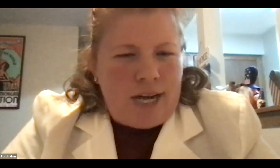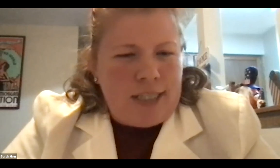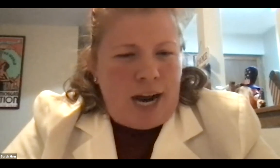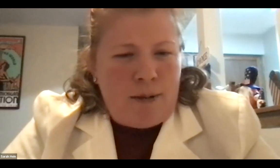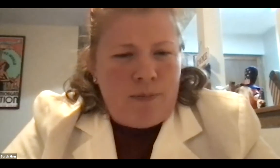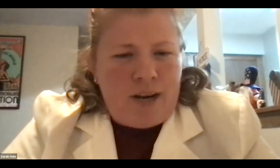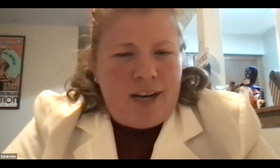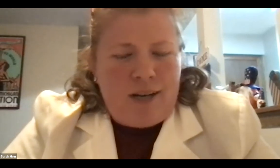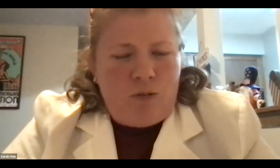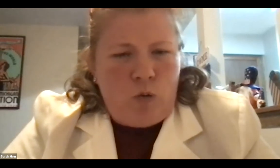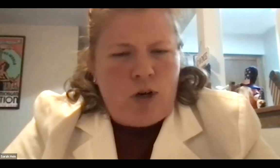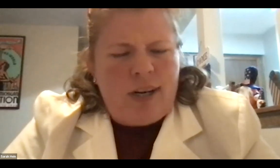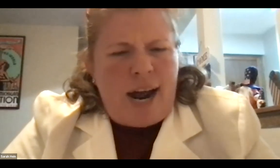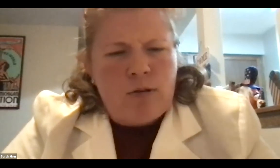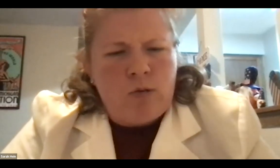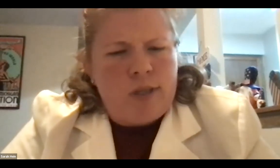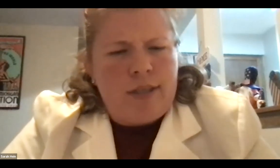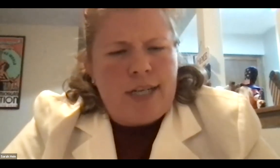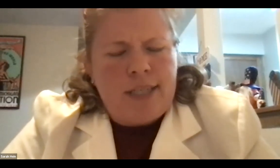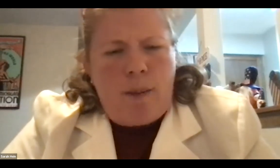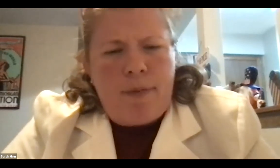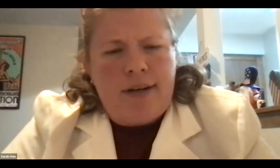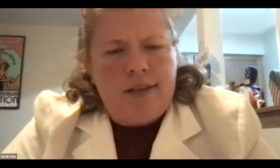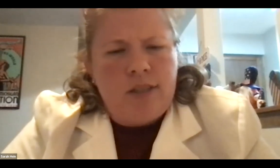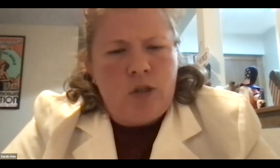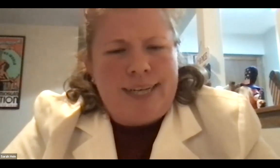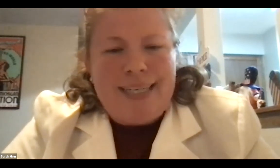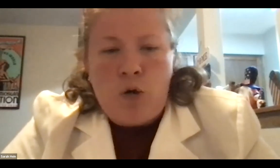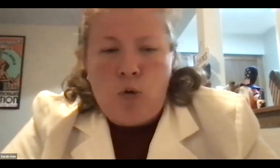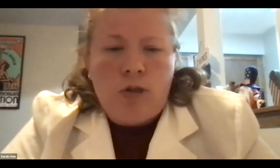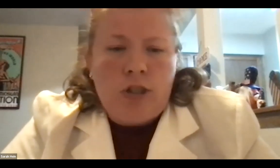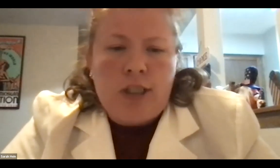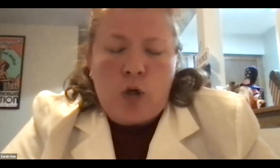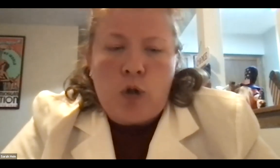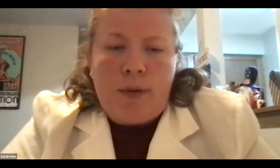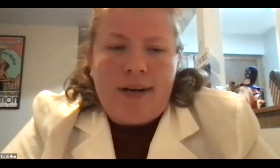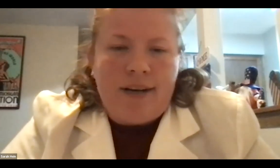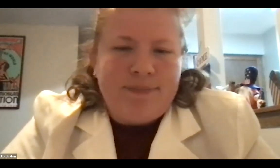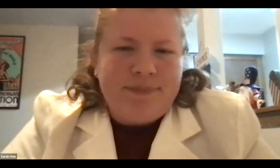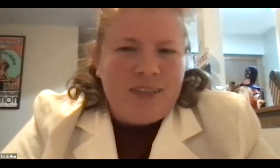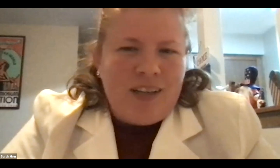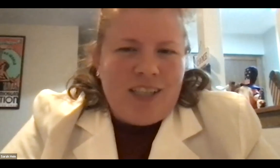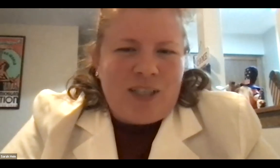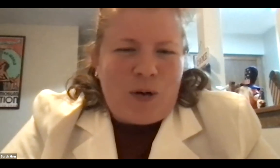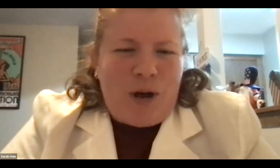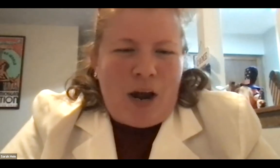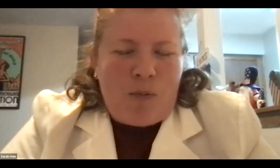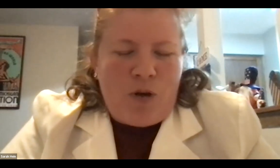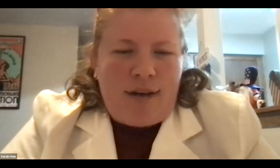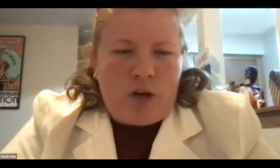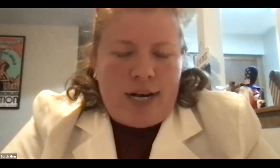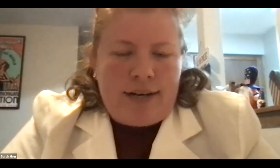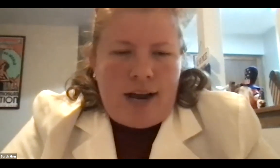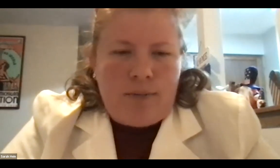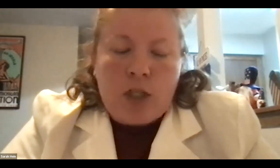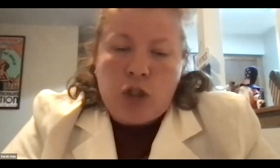you next time, and we will announce what the next topic is. So stay tuned to your social media. So I hope you